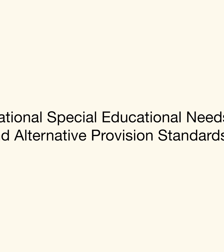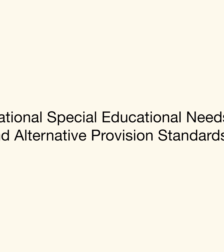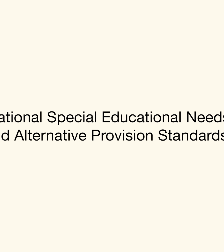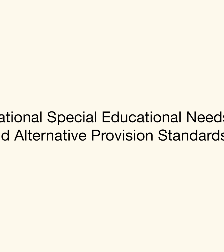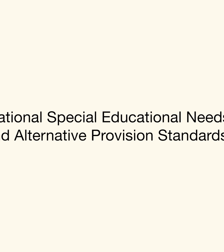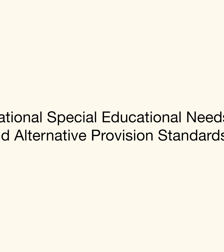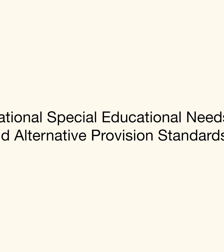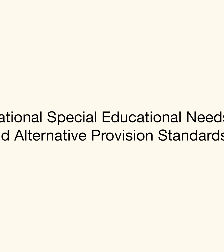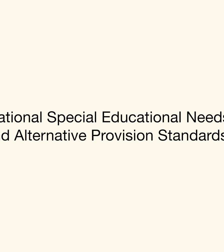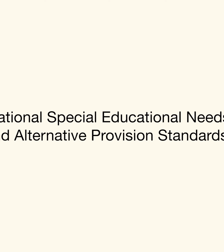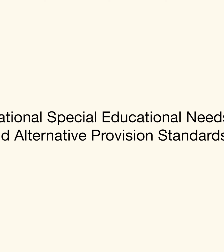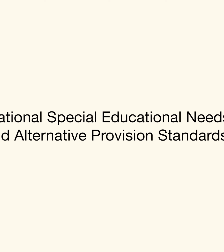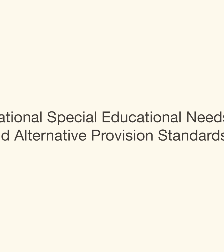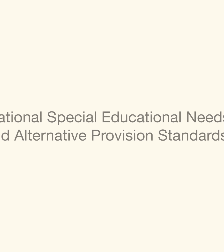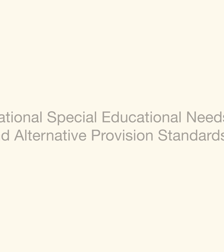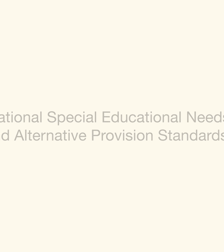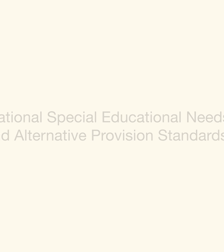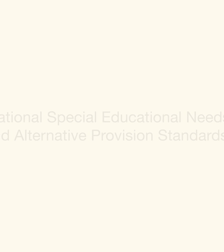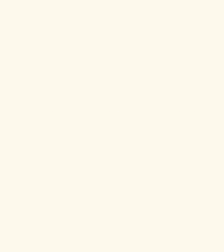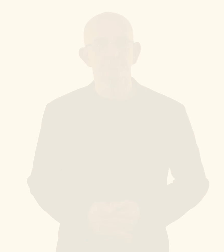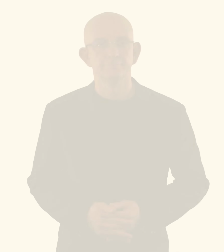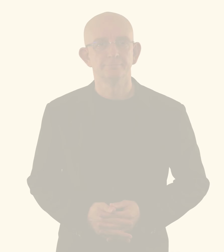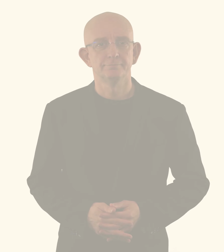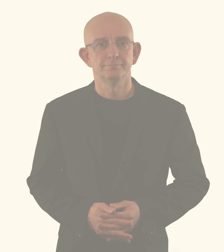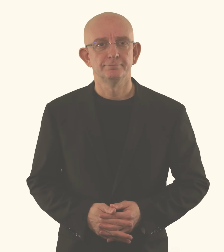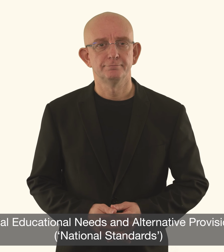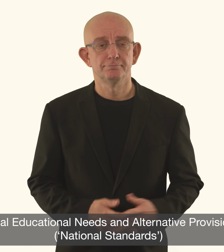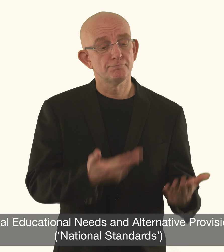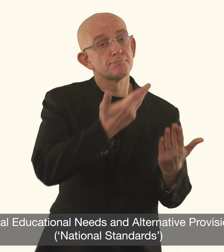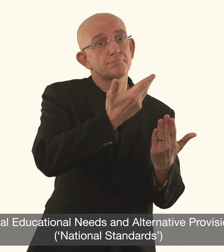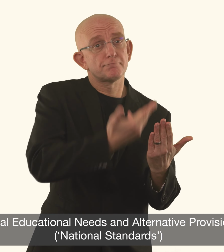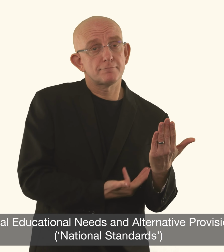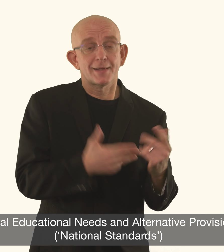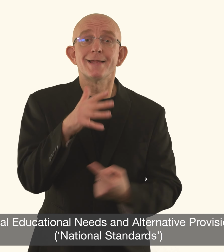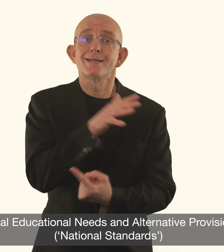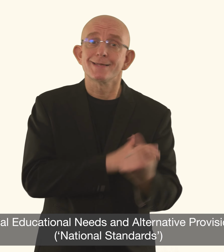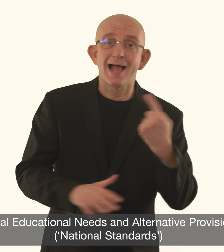National Special Educational Needs and Alternative Provision Standards, also known as national standards.